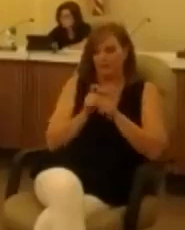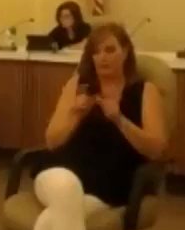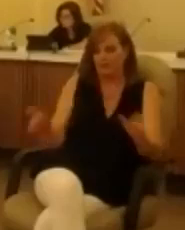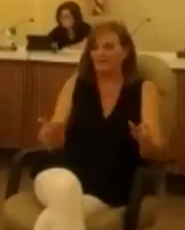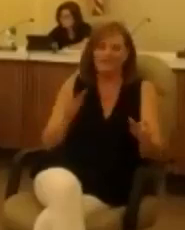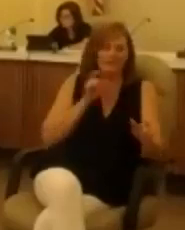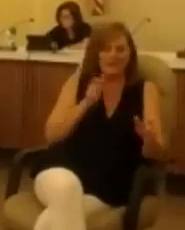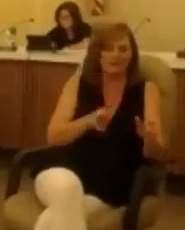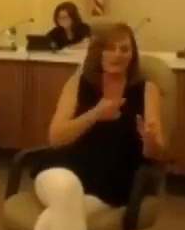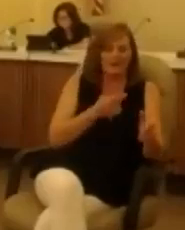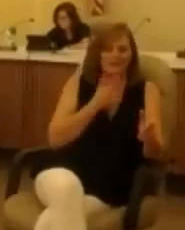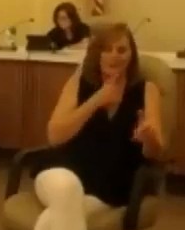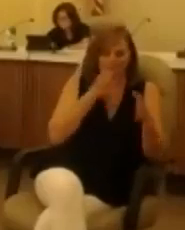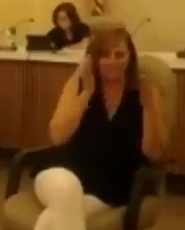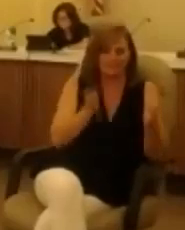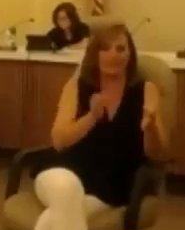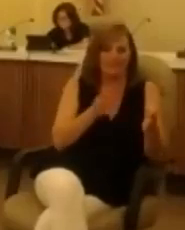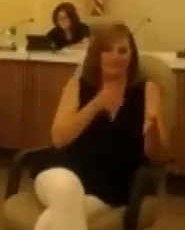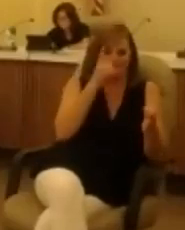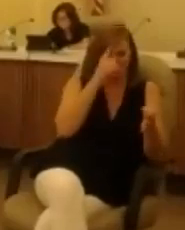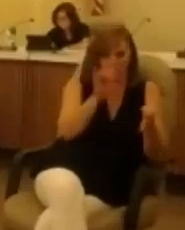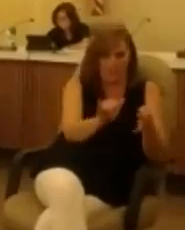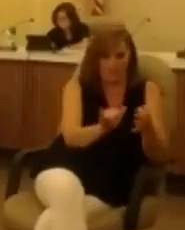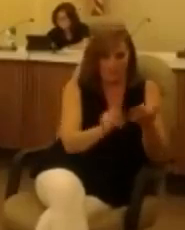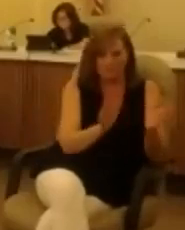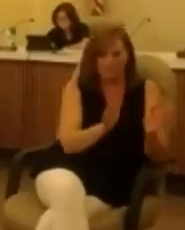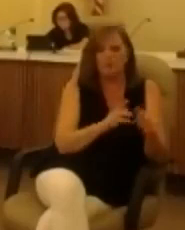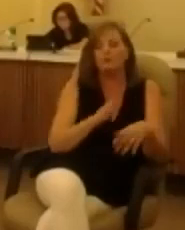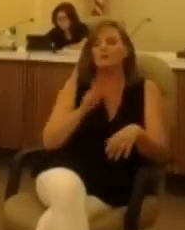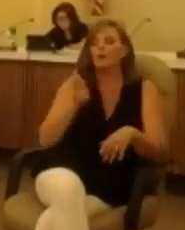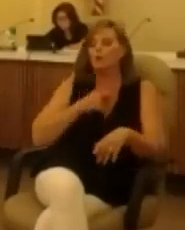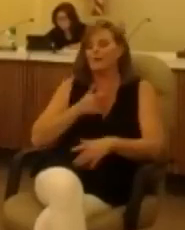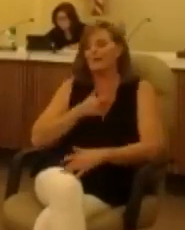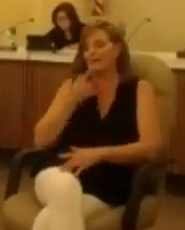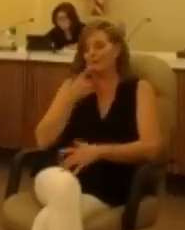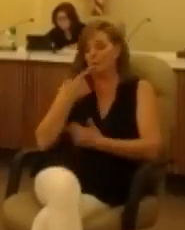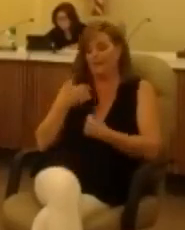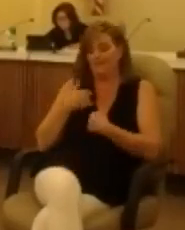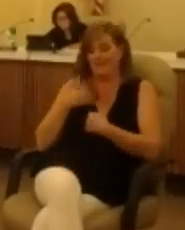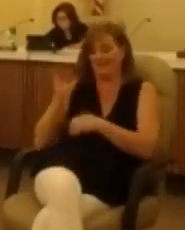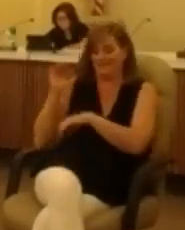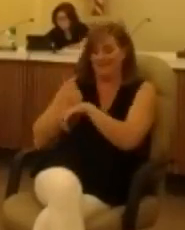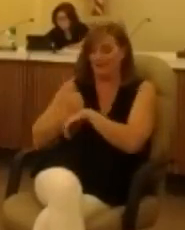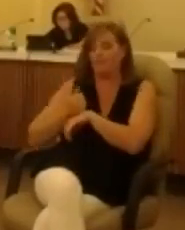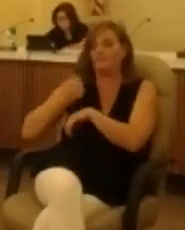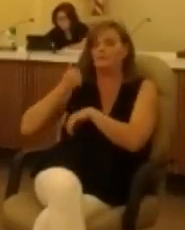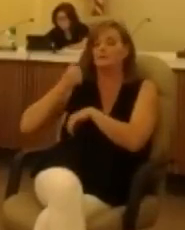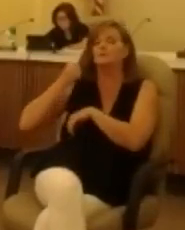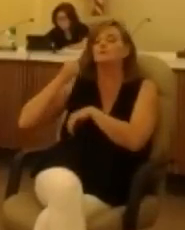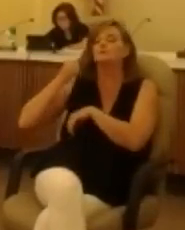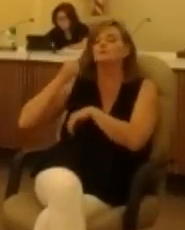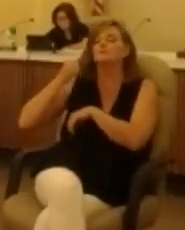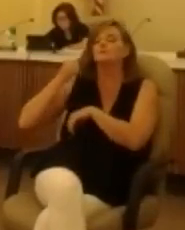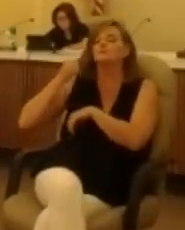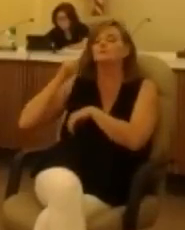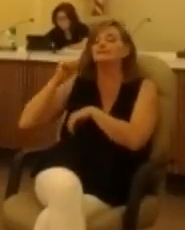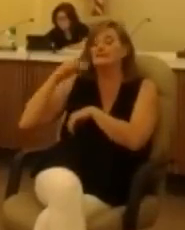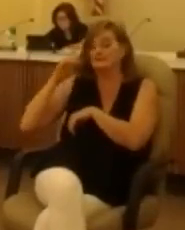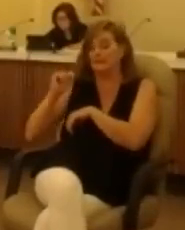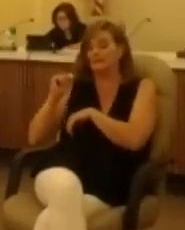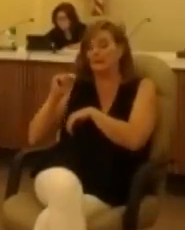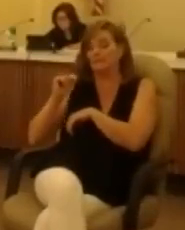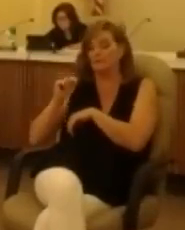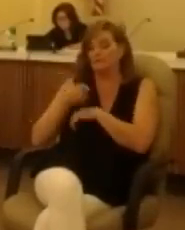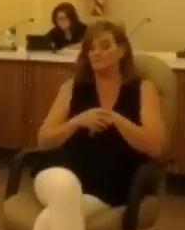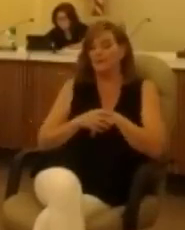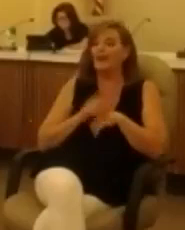the decision forever. Right. My point is we would have to have that in place by September. Okay. And we do need about a 1 month lead